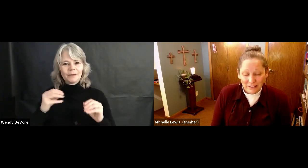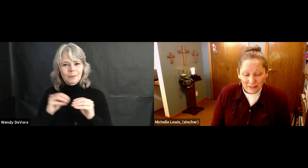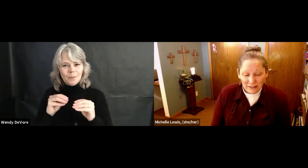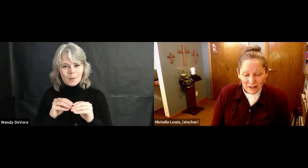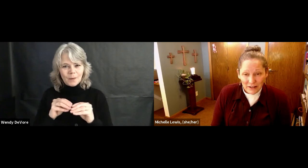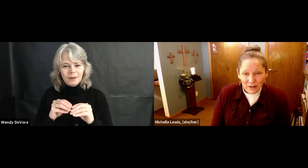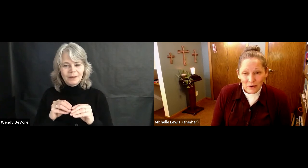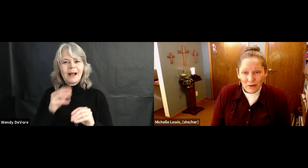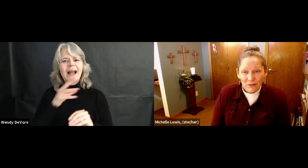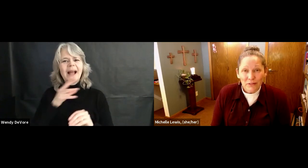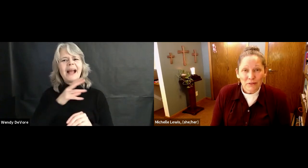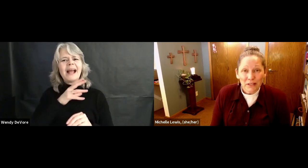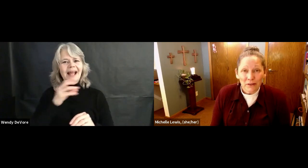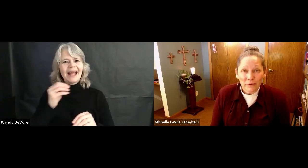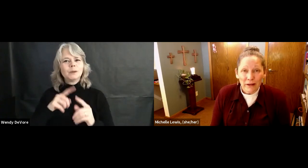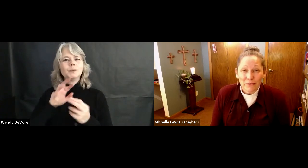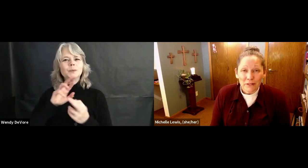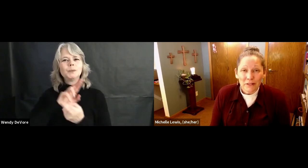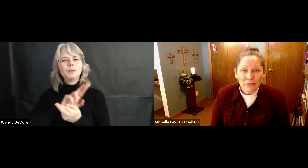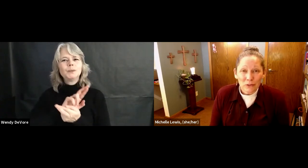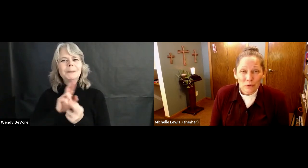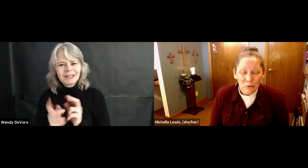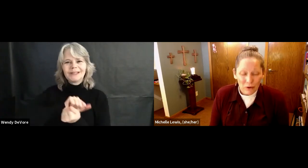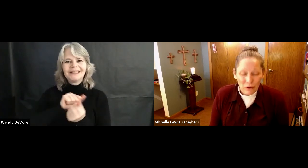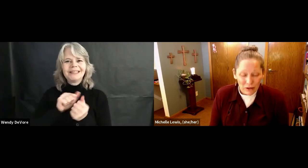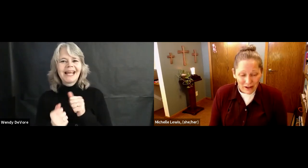repenting, turning around